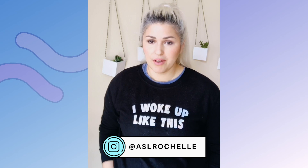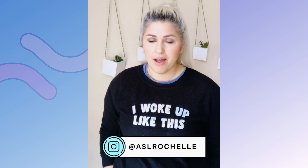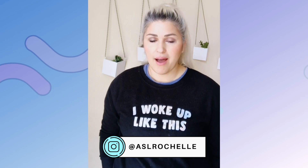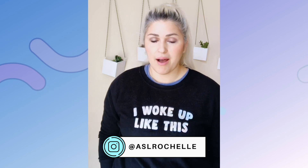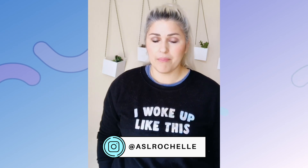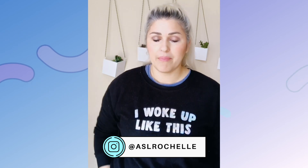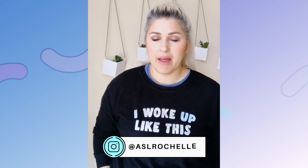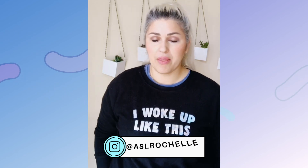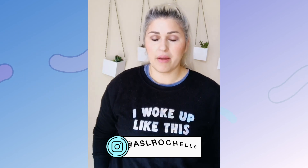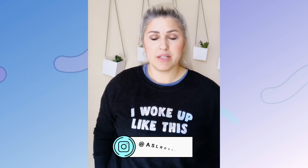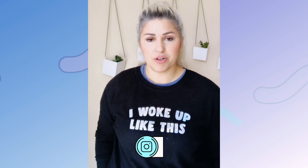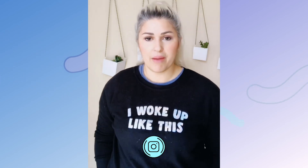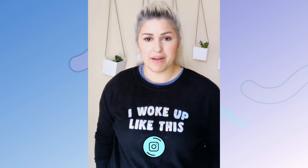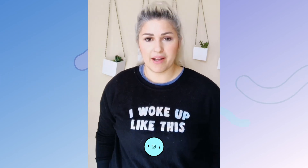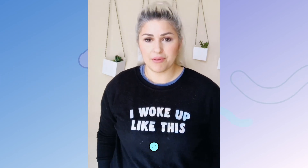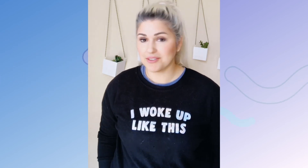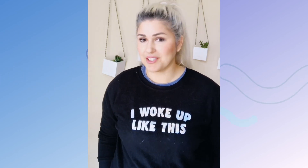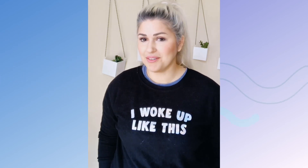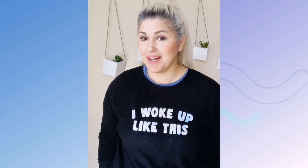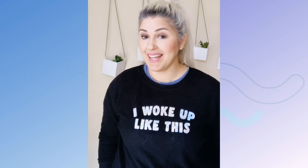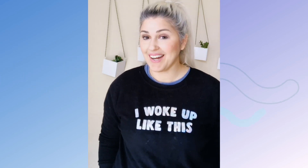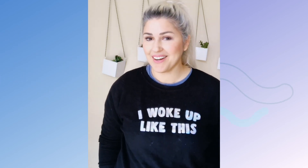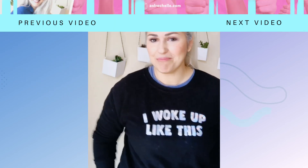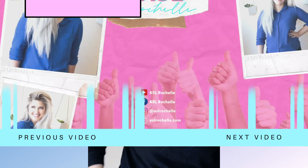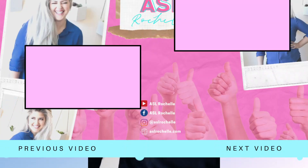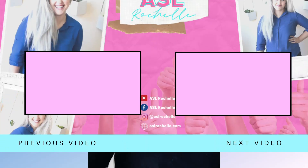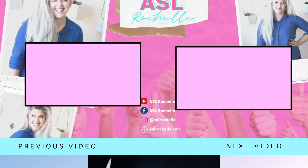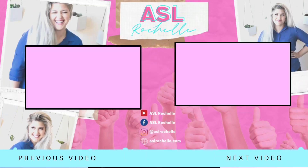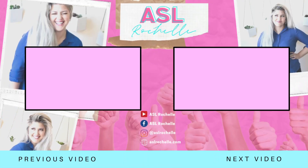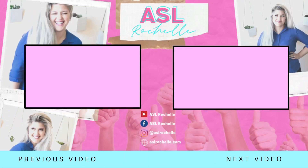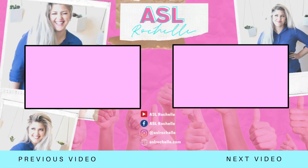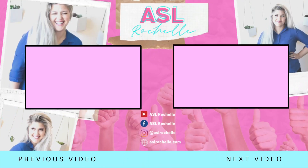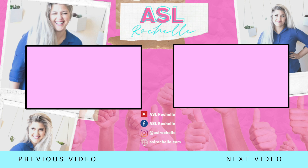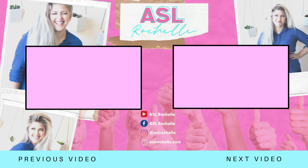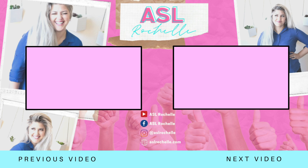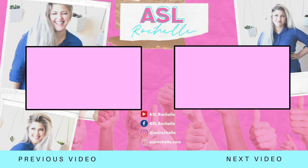ASL Rochelle on Instagram, and I will see you later. Bye.